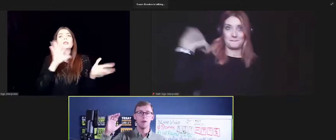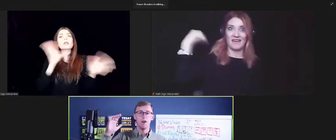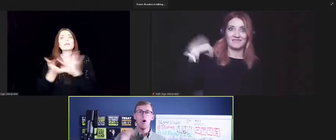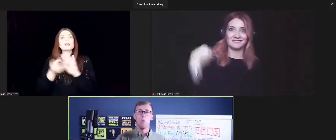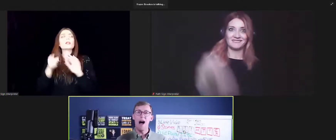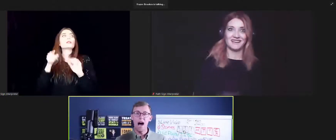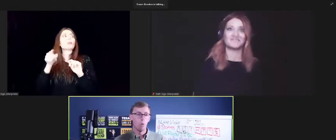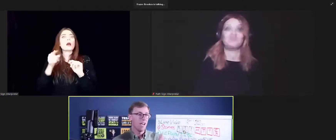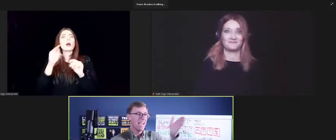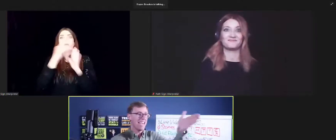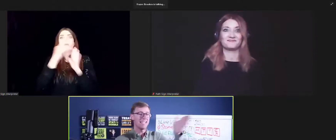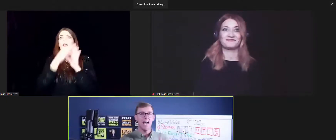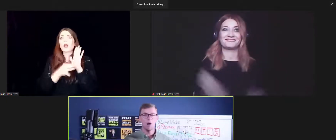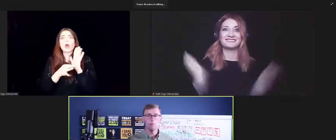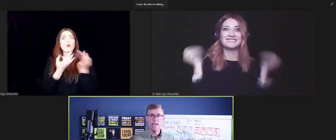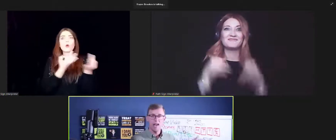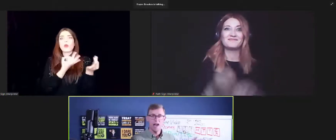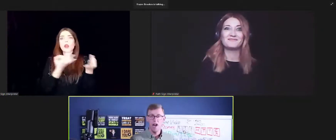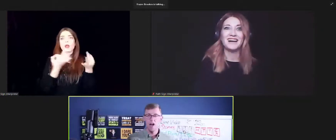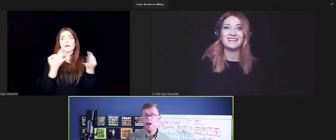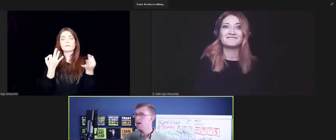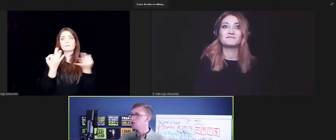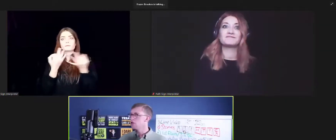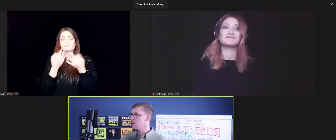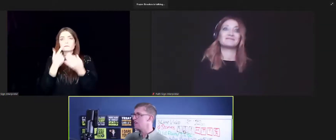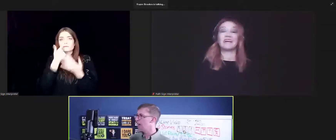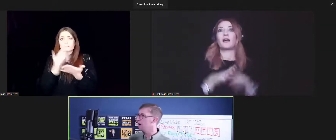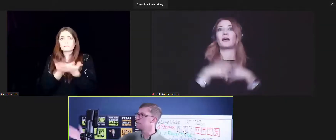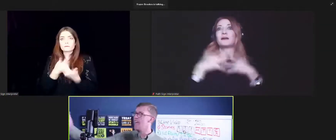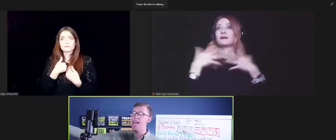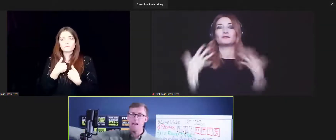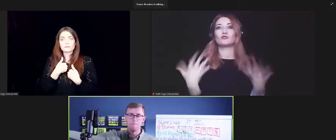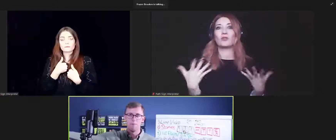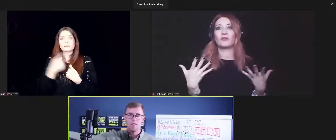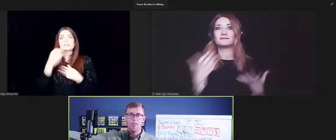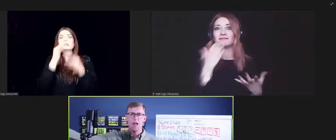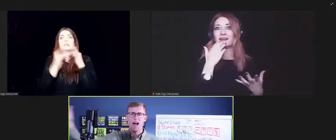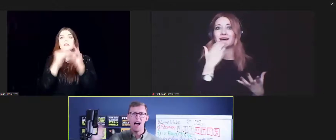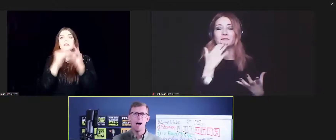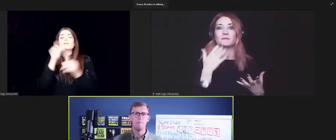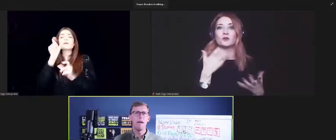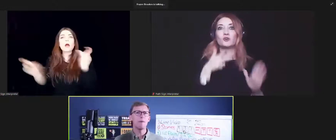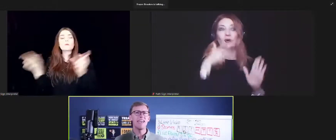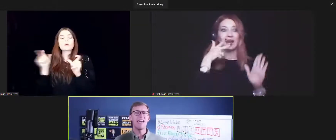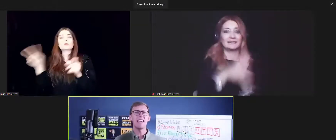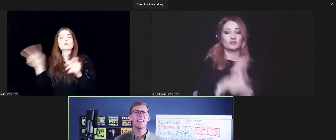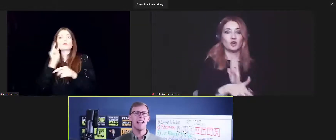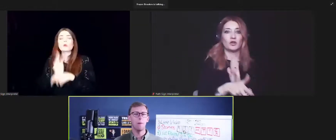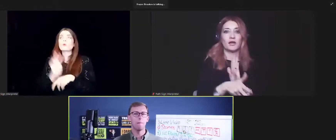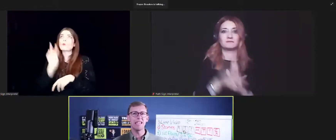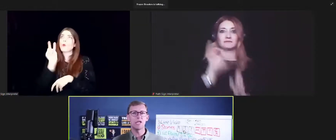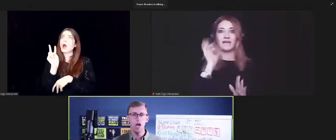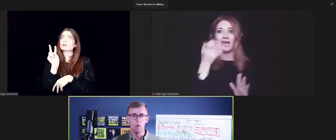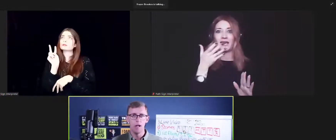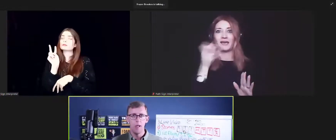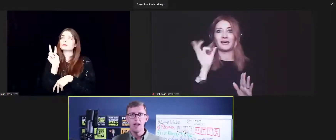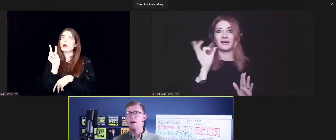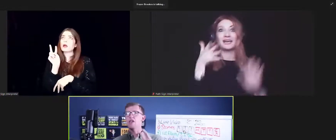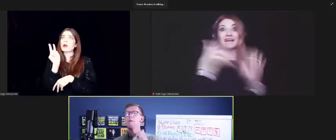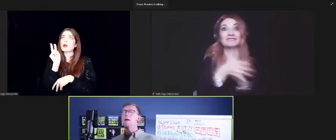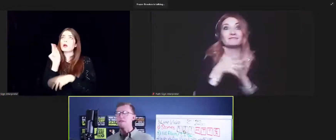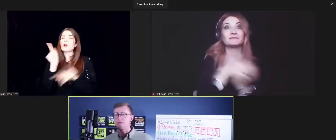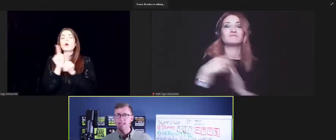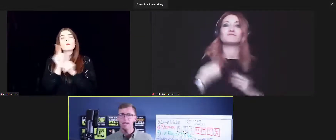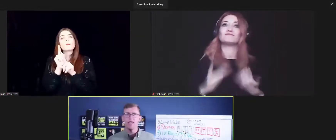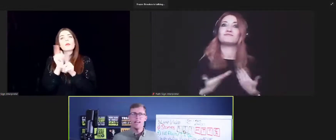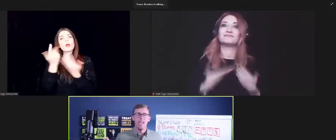you. Wow, he's helped her. She's helped him. maybe he can help me too. Now you